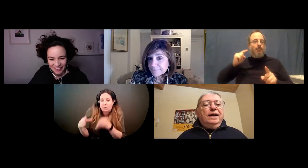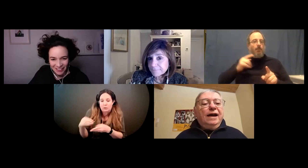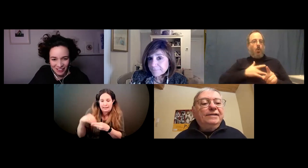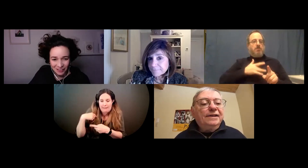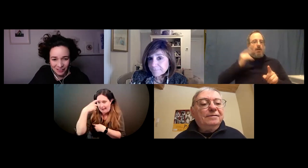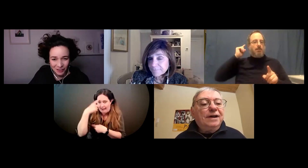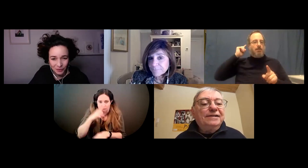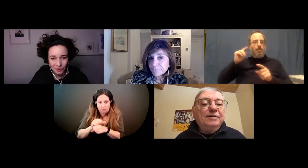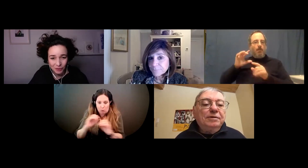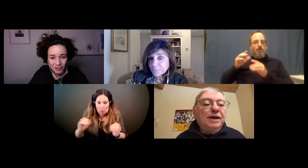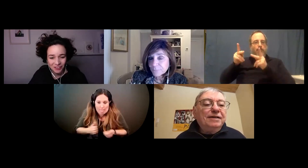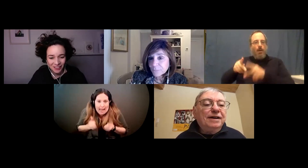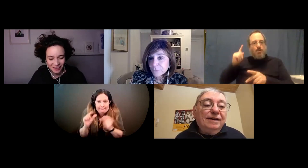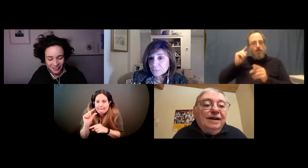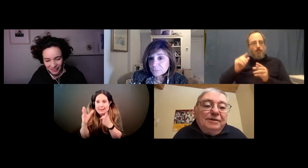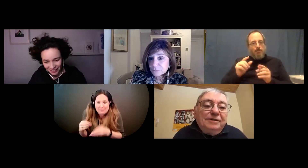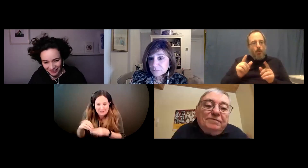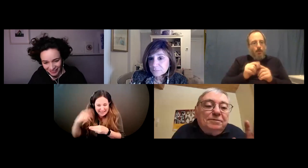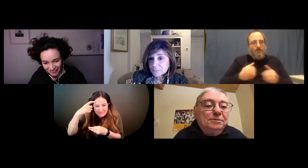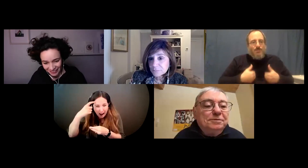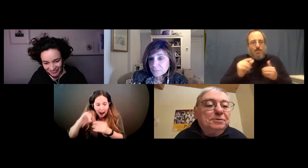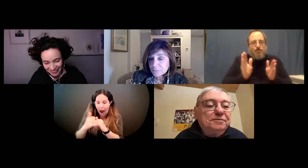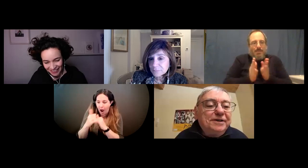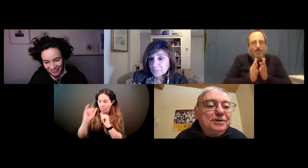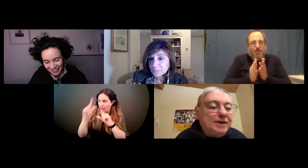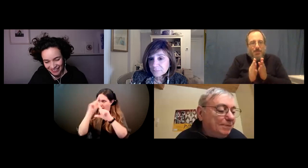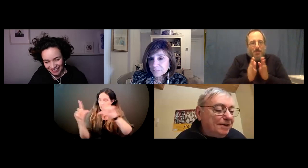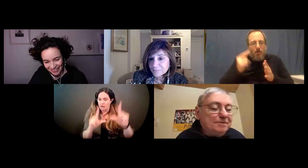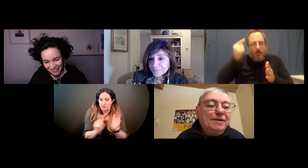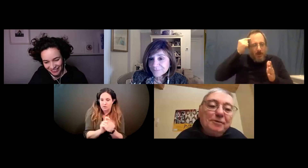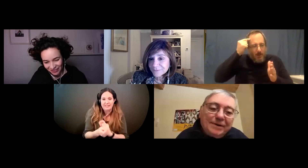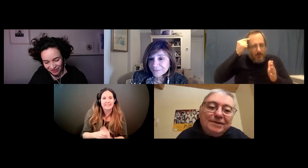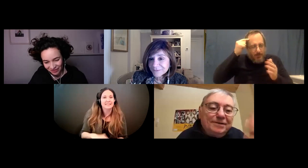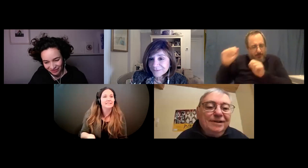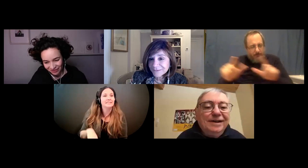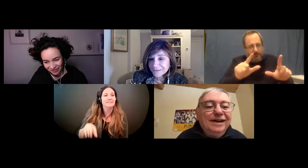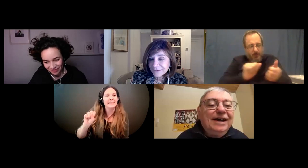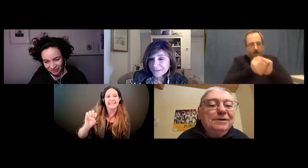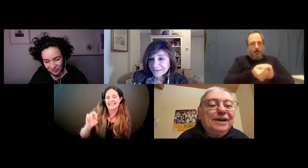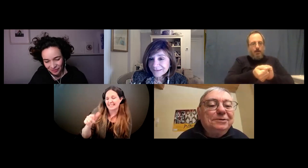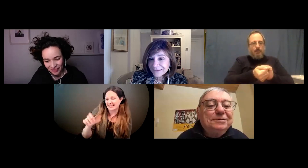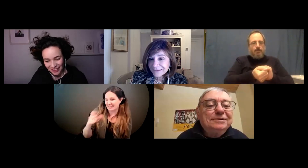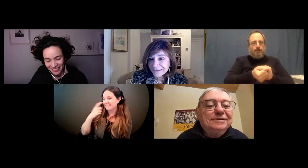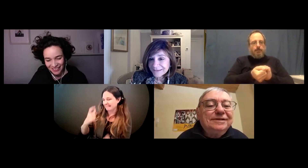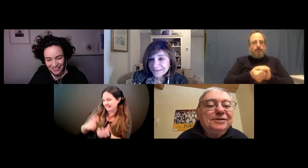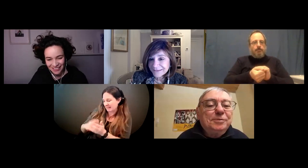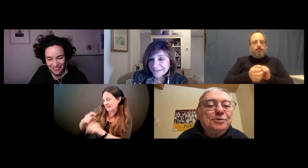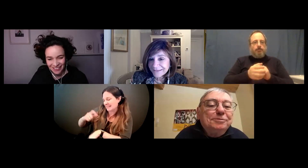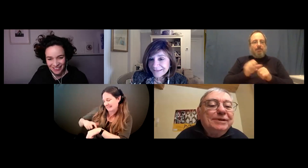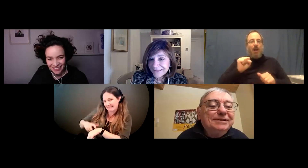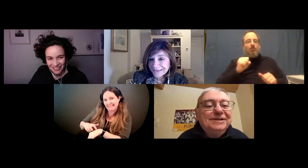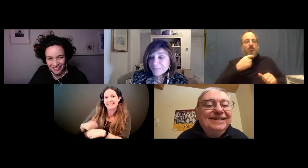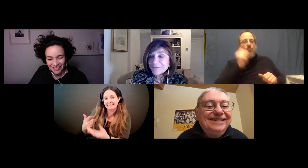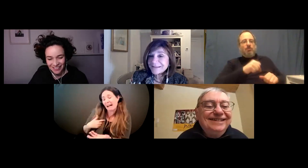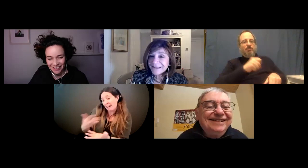Thanks, Serge, and thank you so much, Sherry. I think we have to finish because of the hour, because I would like to pursue,